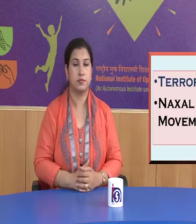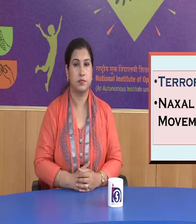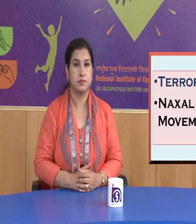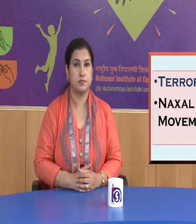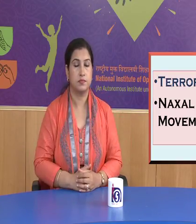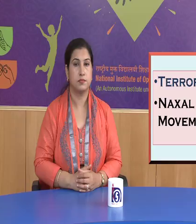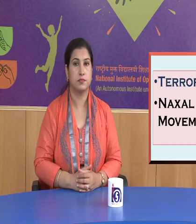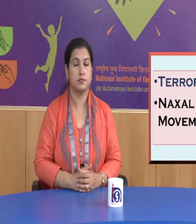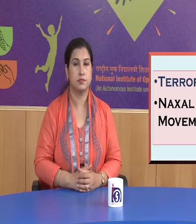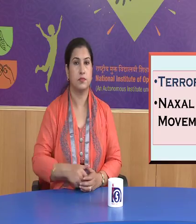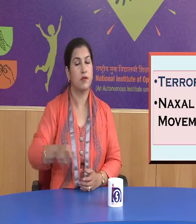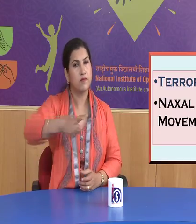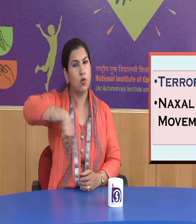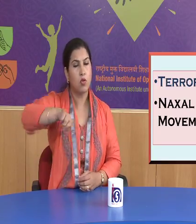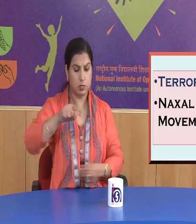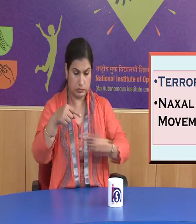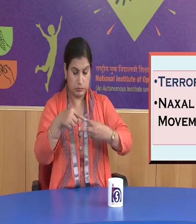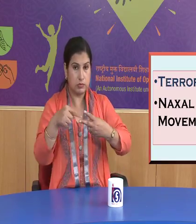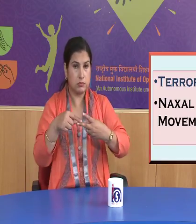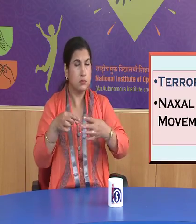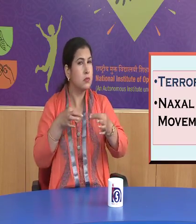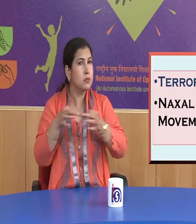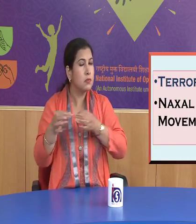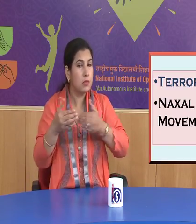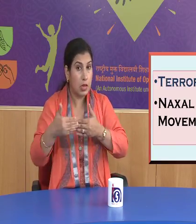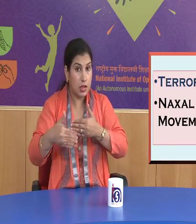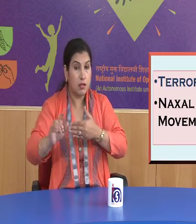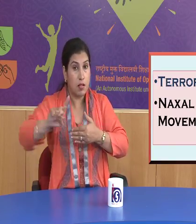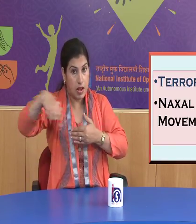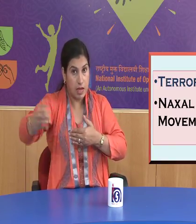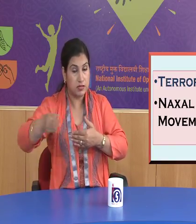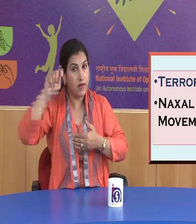We shall study about them in detail in the next video.